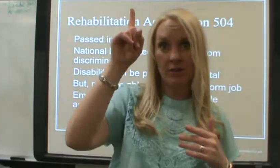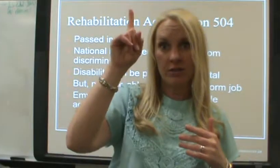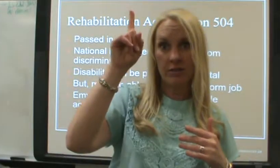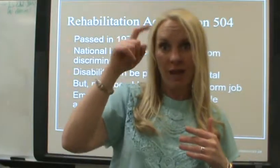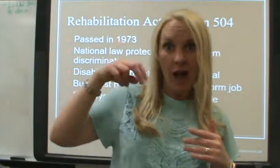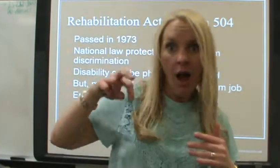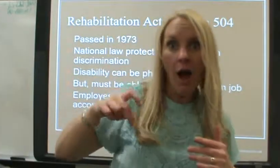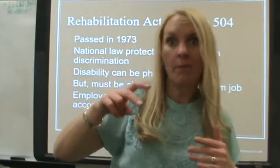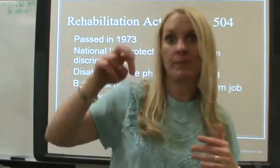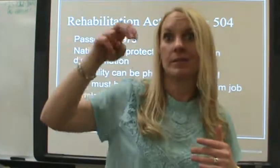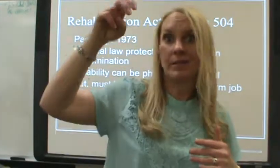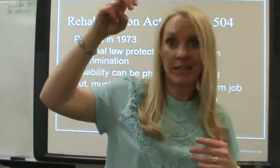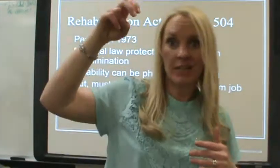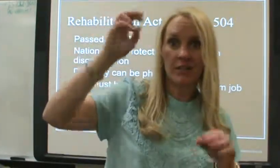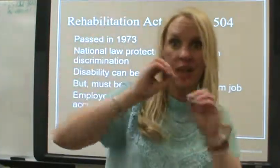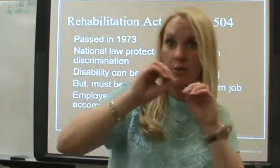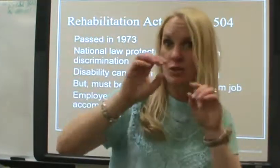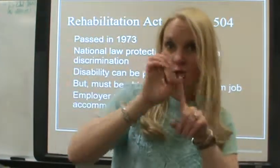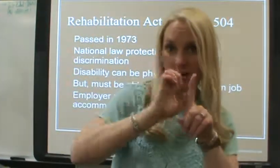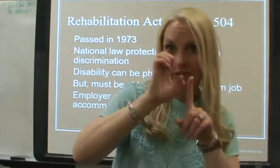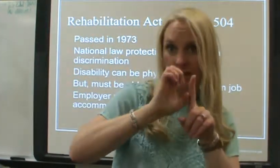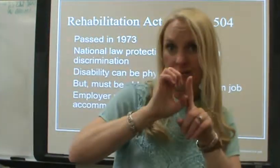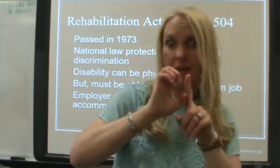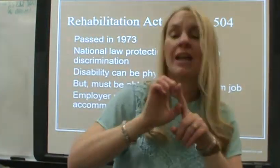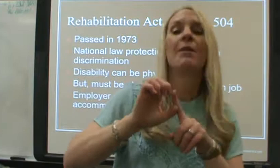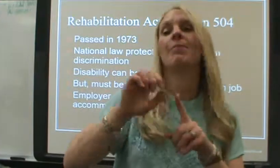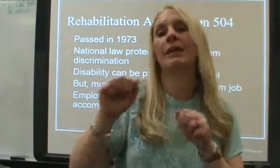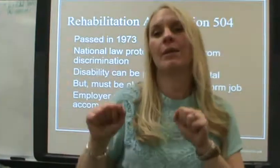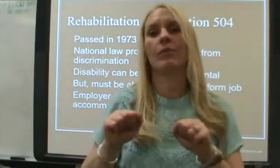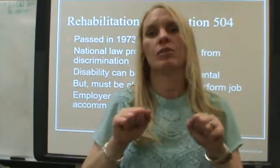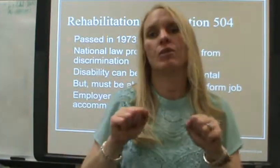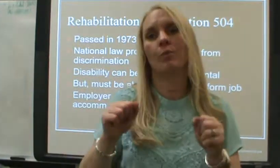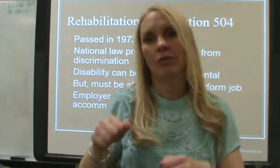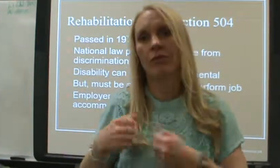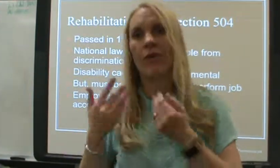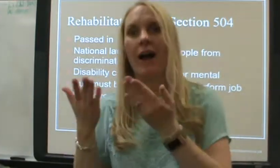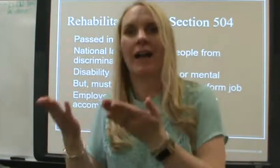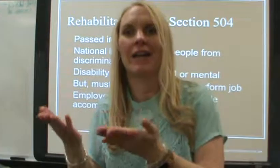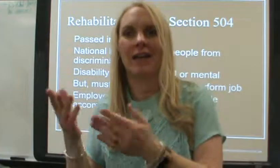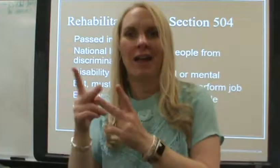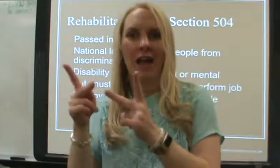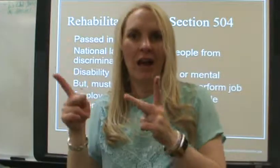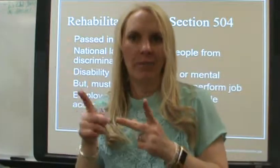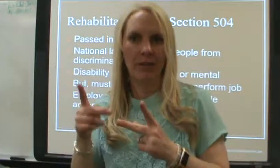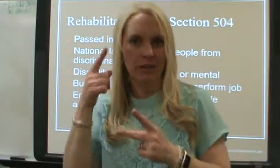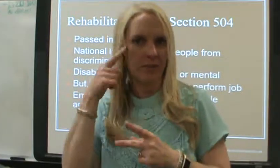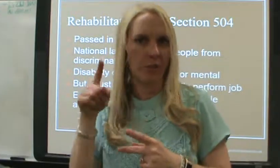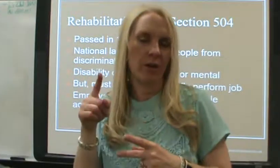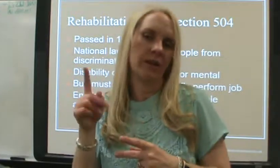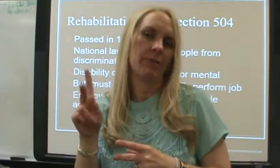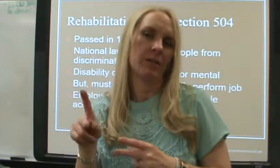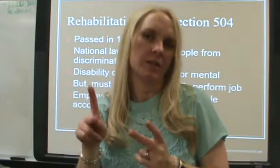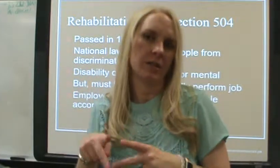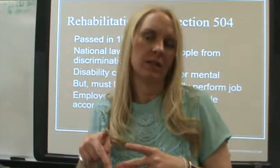upstairs, and there's no elevator, being able to provide a place for that person,